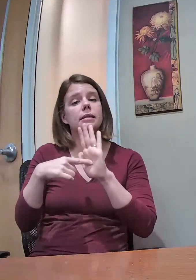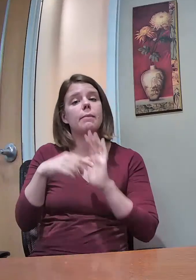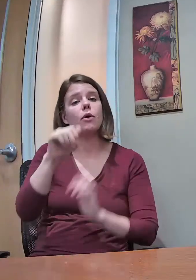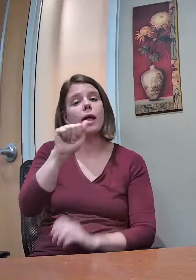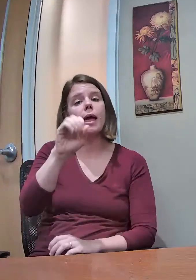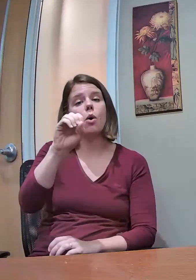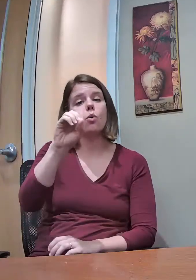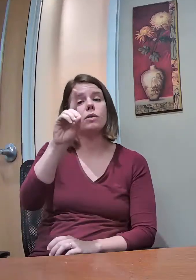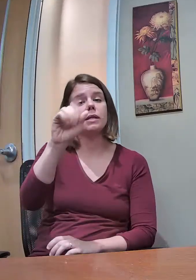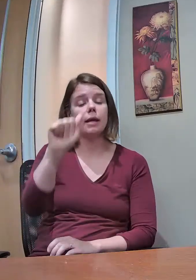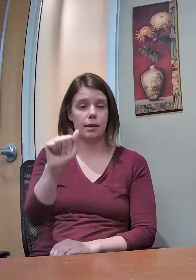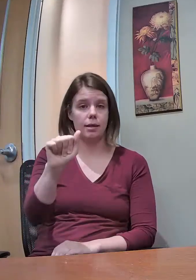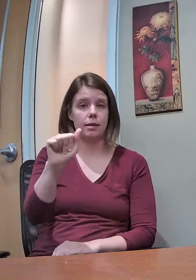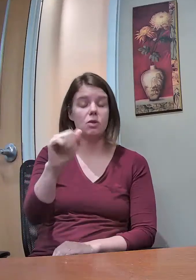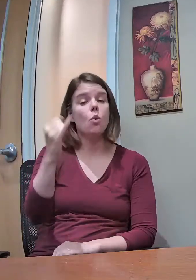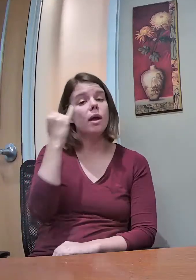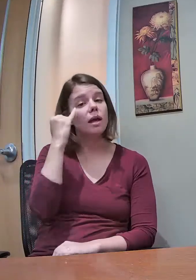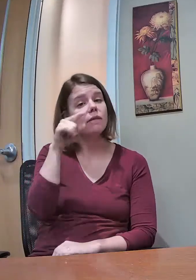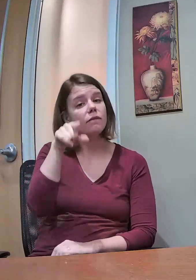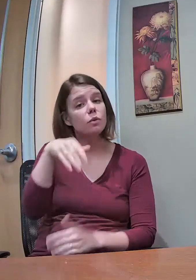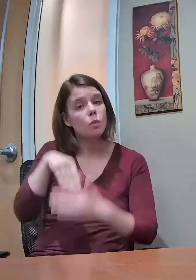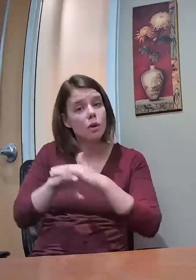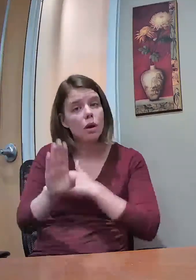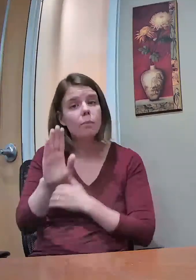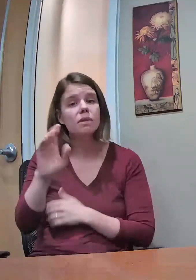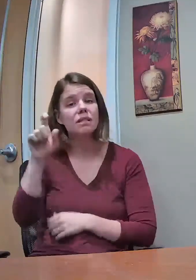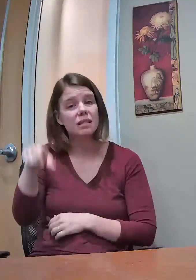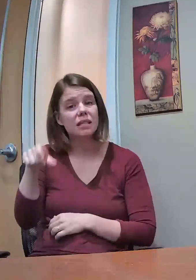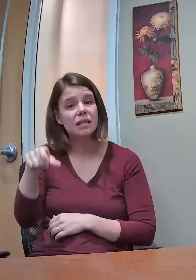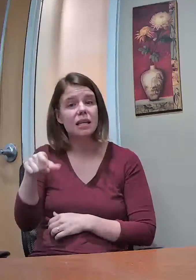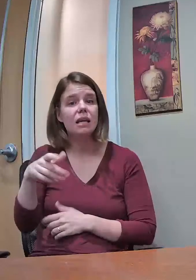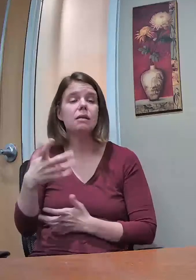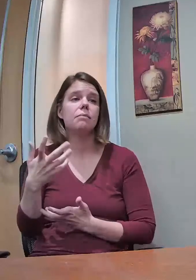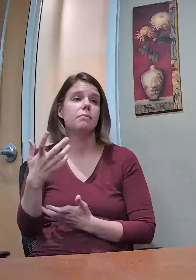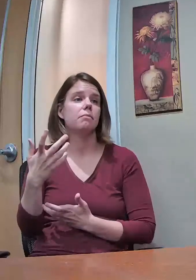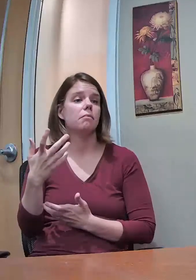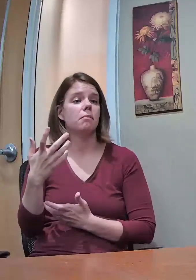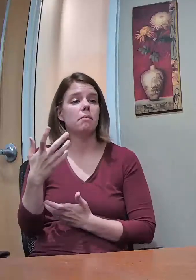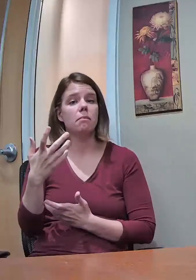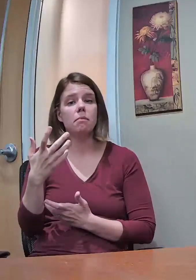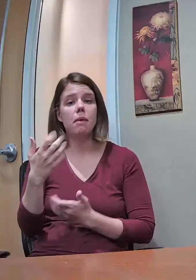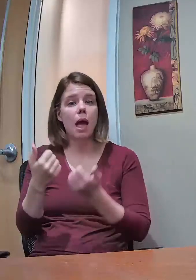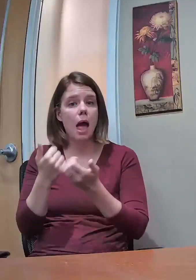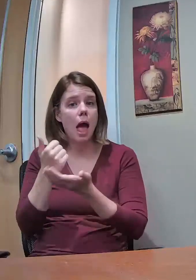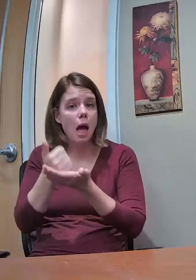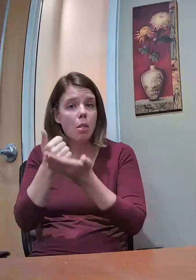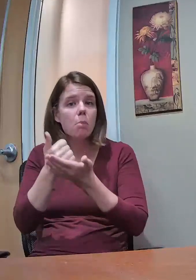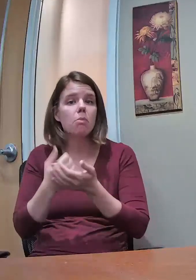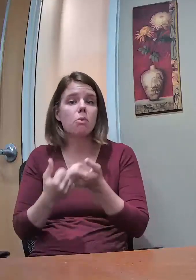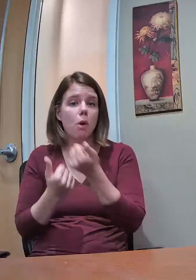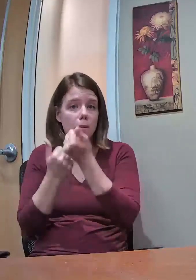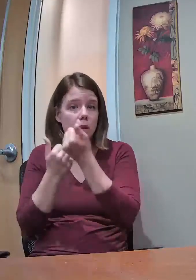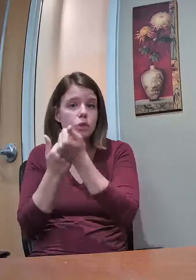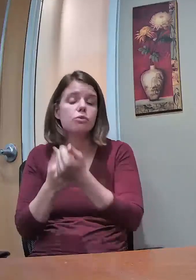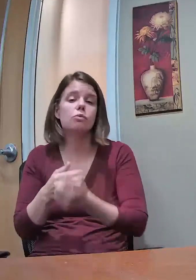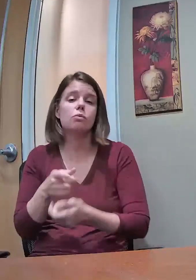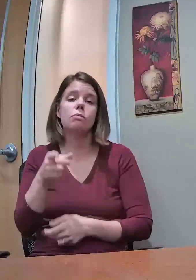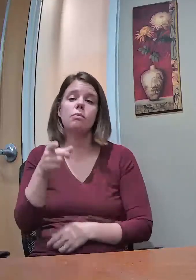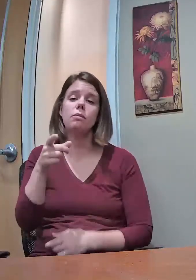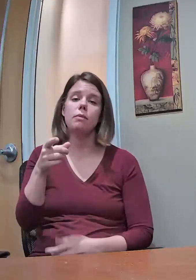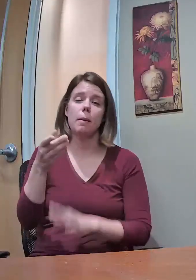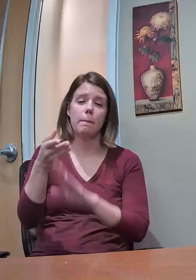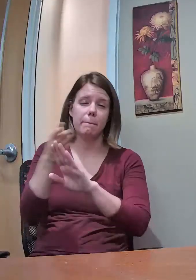you're coming and you need some kind of accommodation, please let us know when you're booking your appointment.